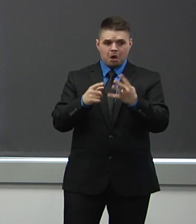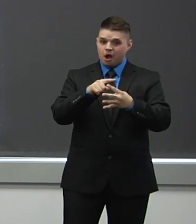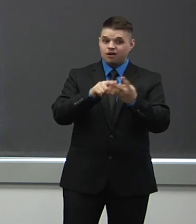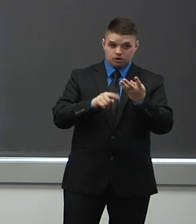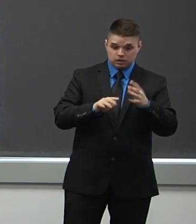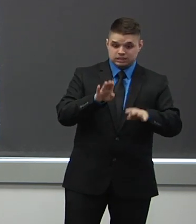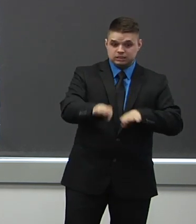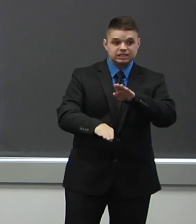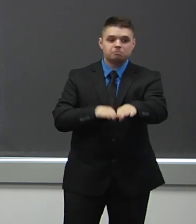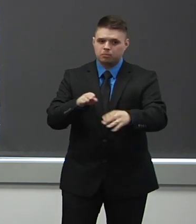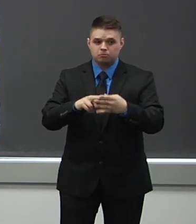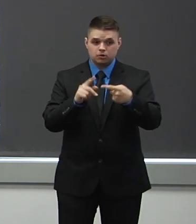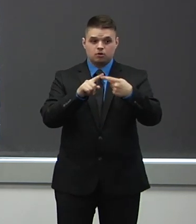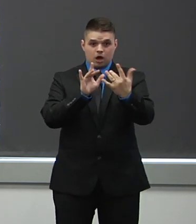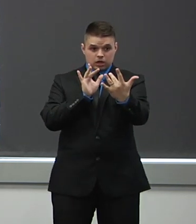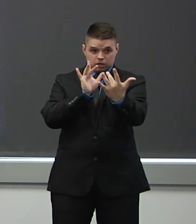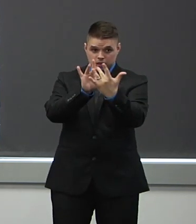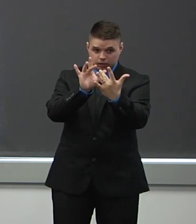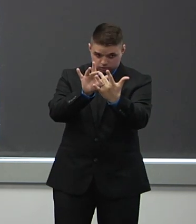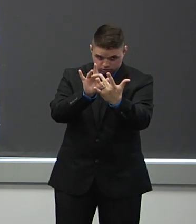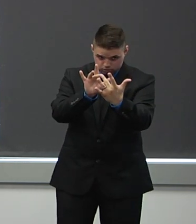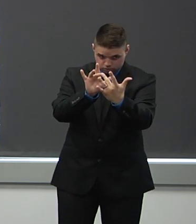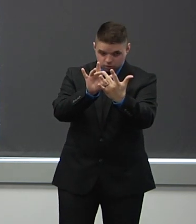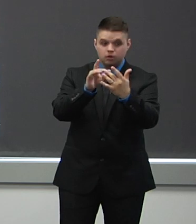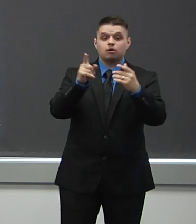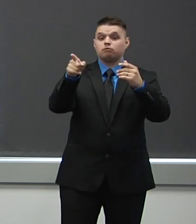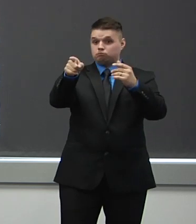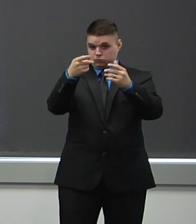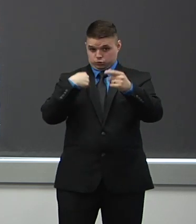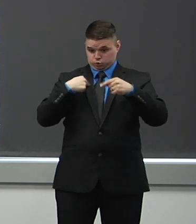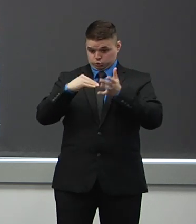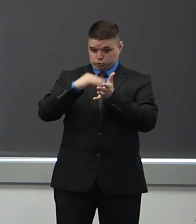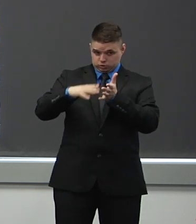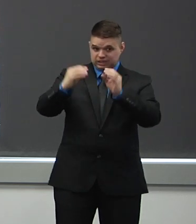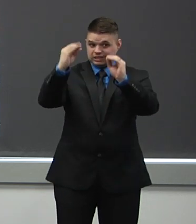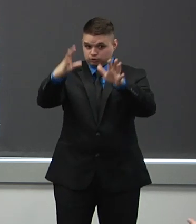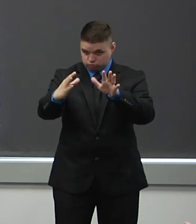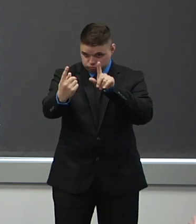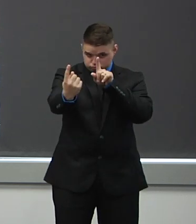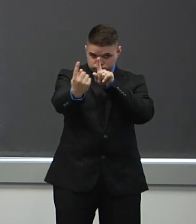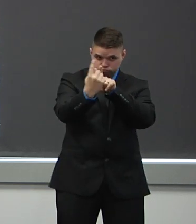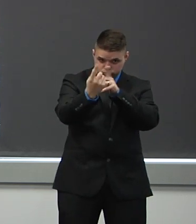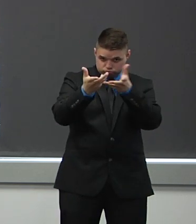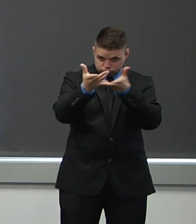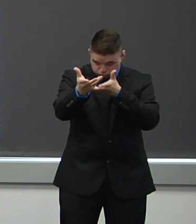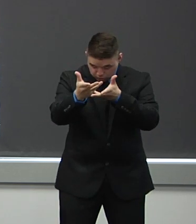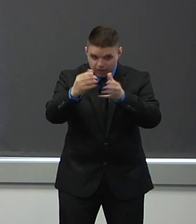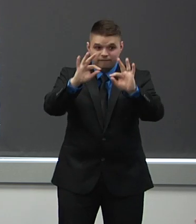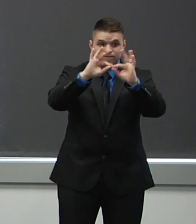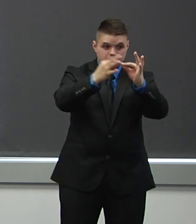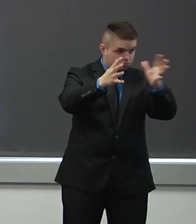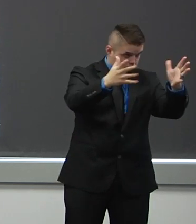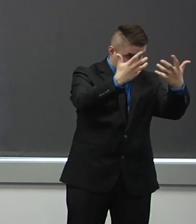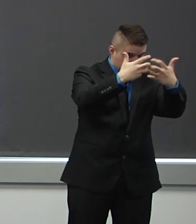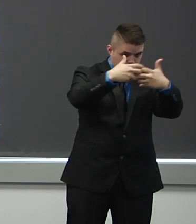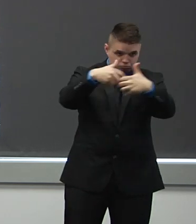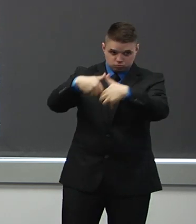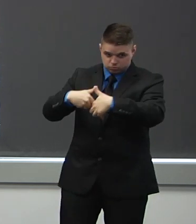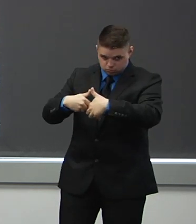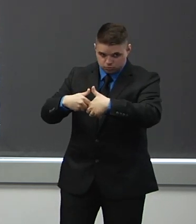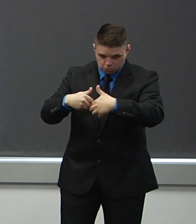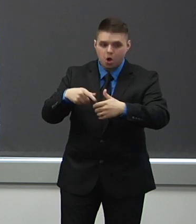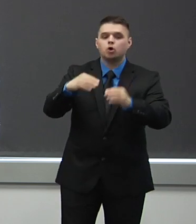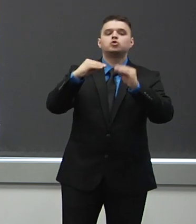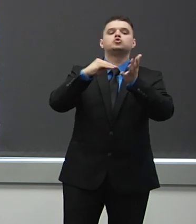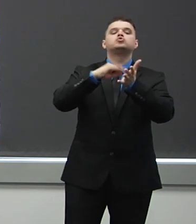relationship between the educator and the family and the student. It's really important for our kids to know that there's another trusting